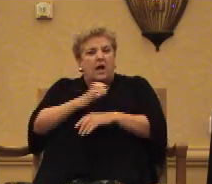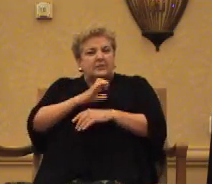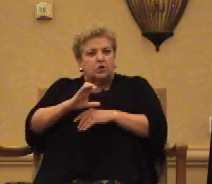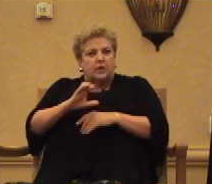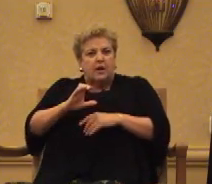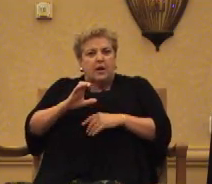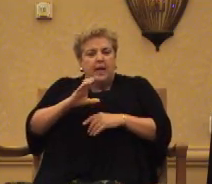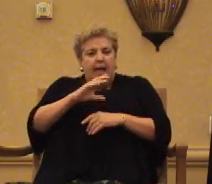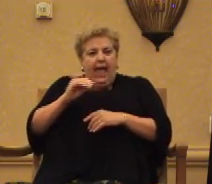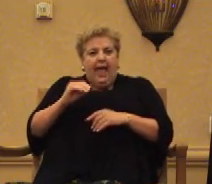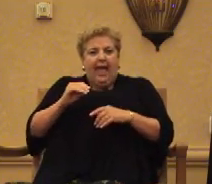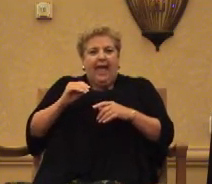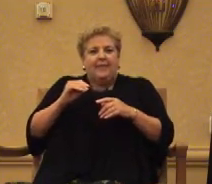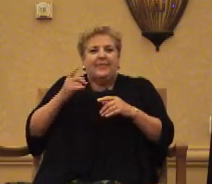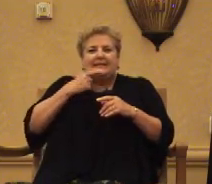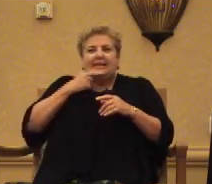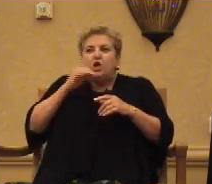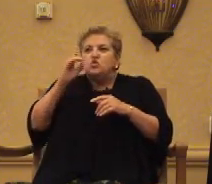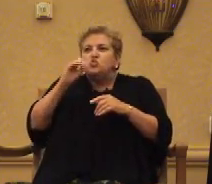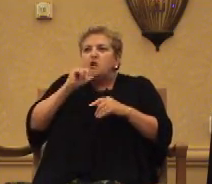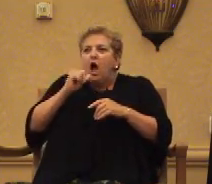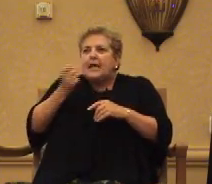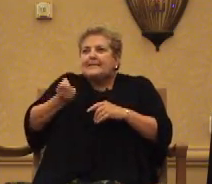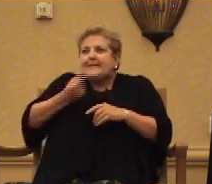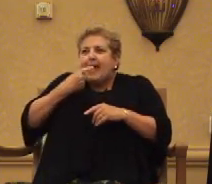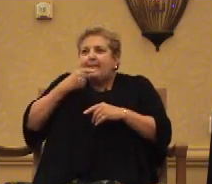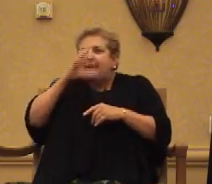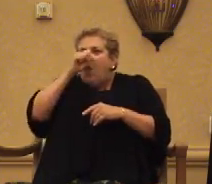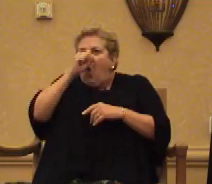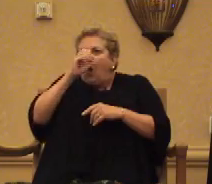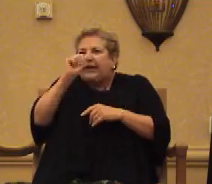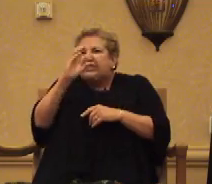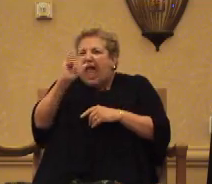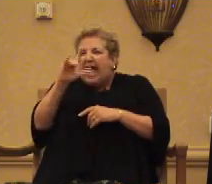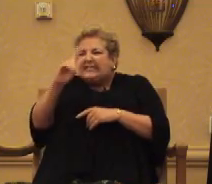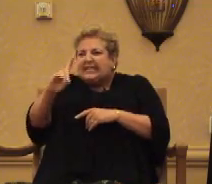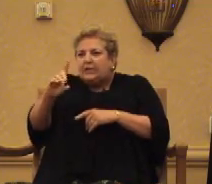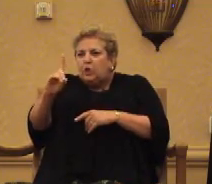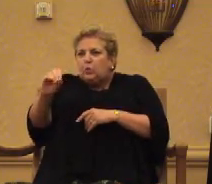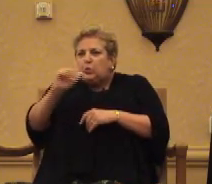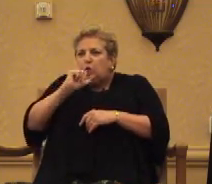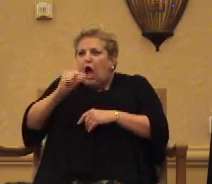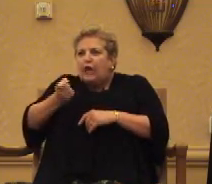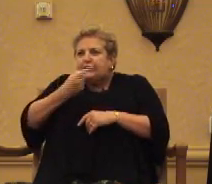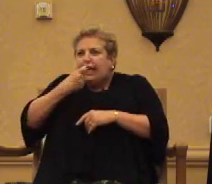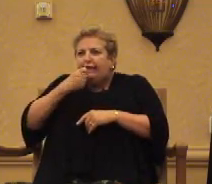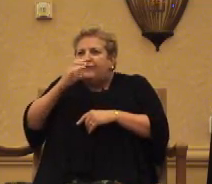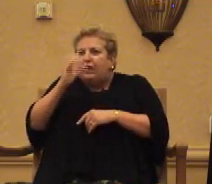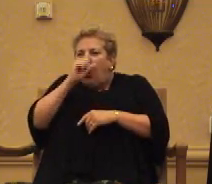the orange acid. Do not take the orange acid." And it was like, looking at him like, that's the guy.